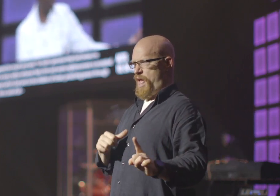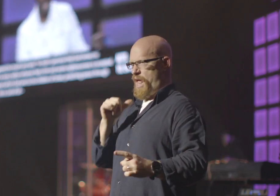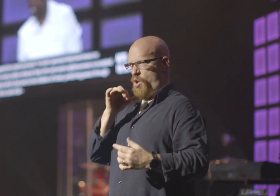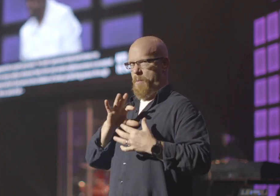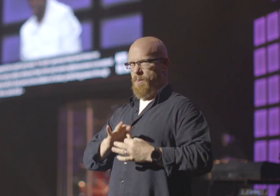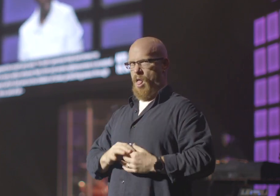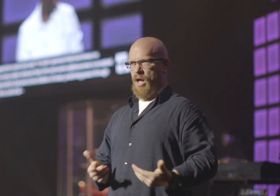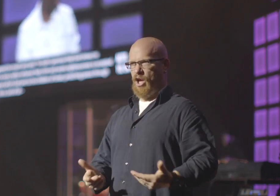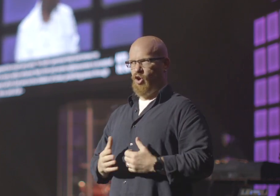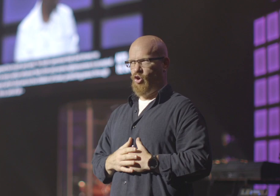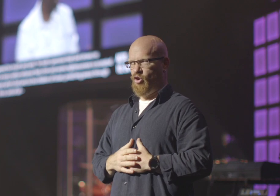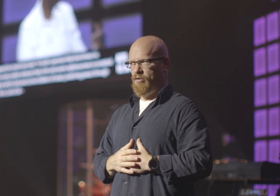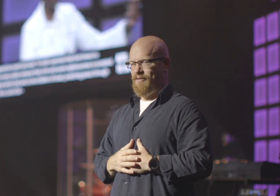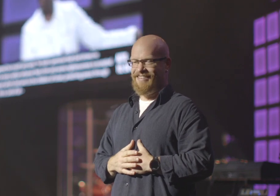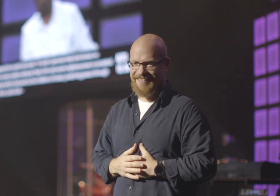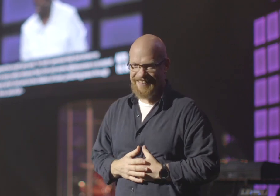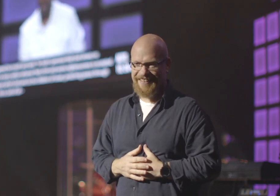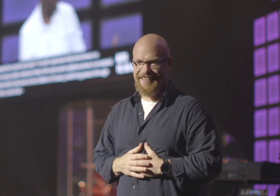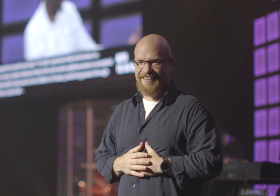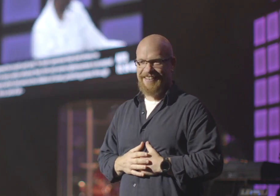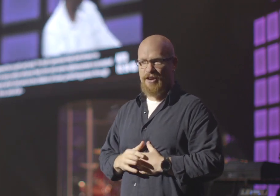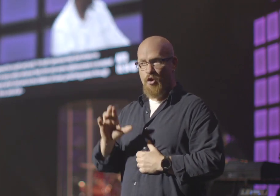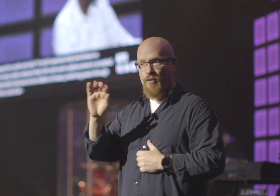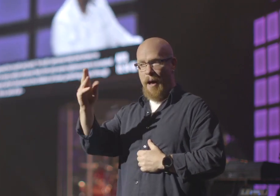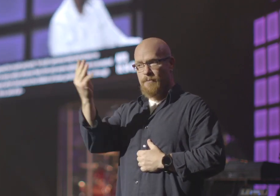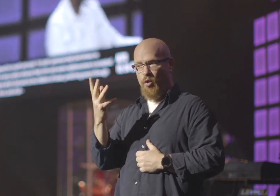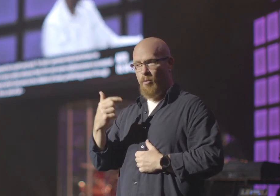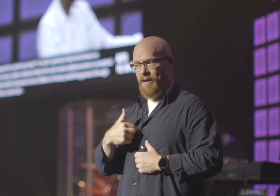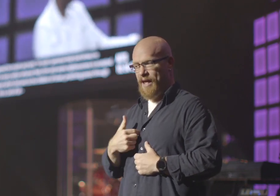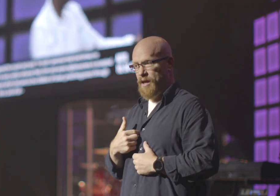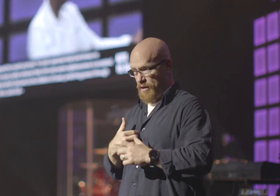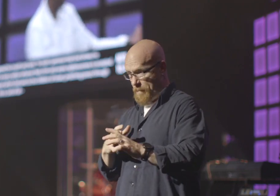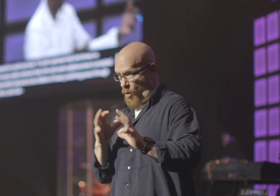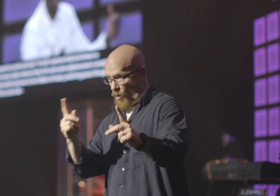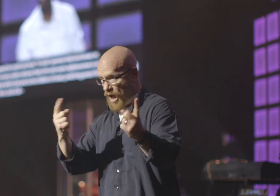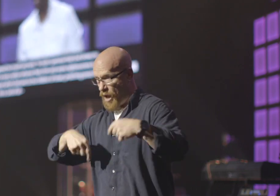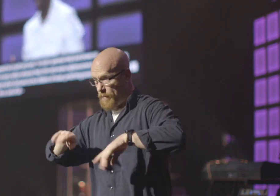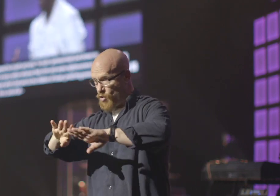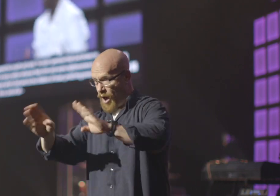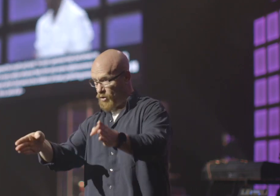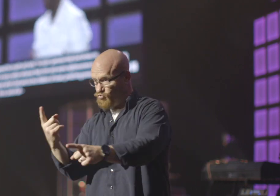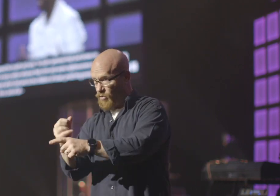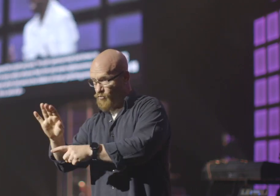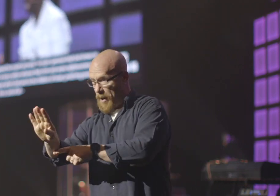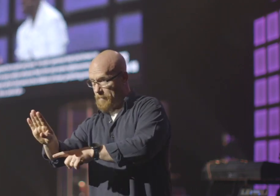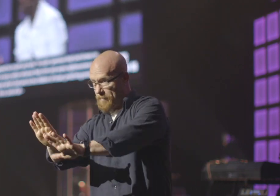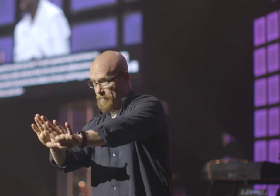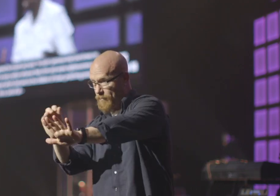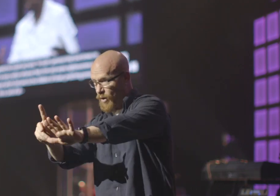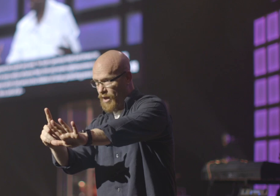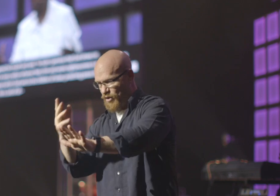built a relationship. So he told me it was okay for me to come over. You did say it was okay for me to come over, right? So I'm